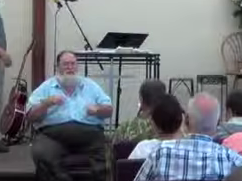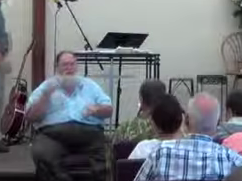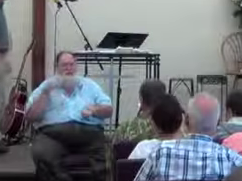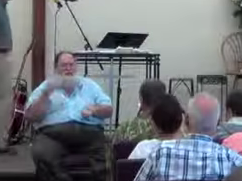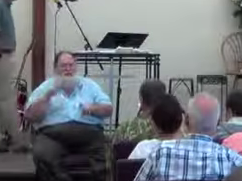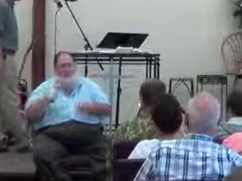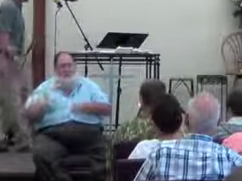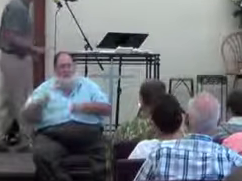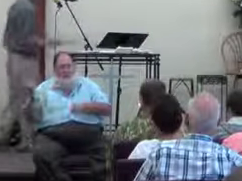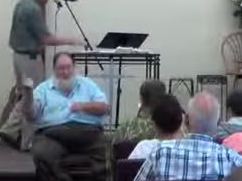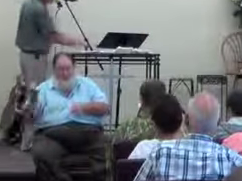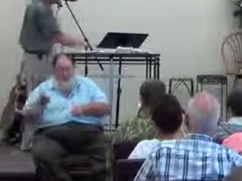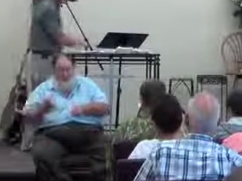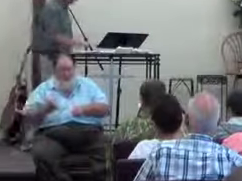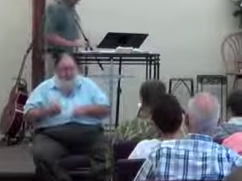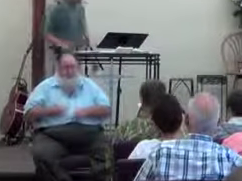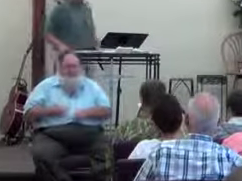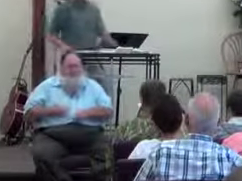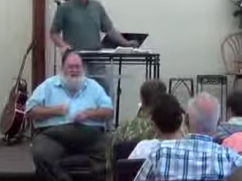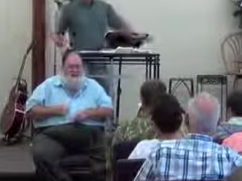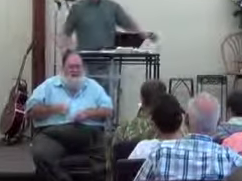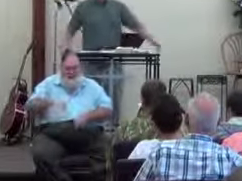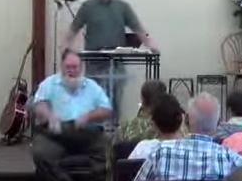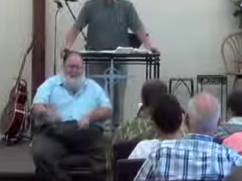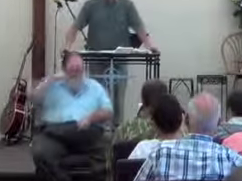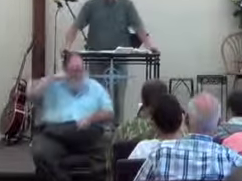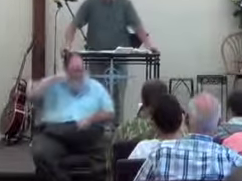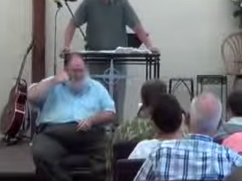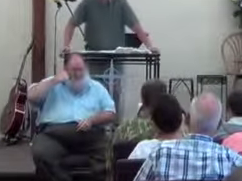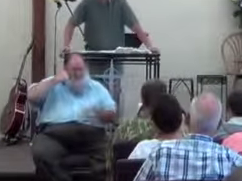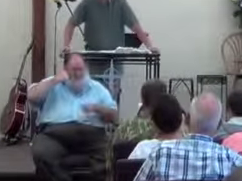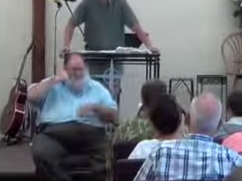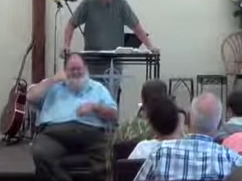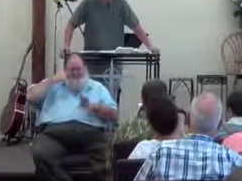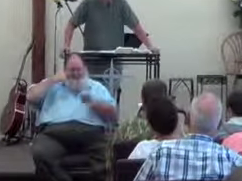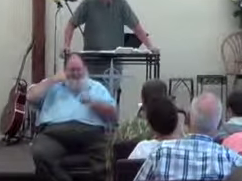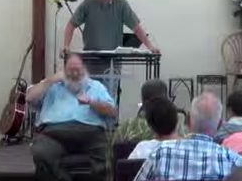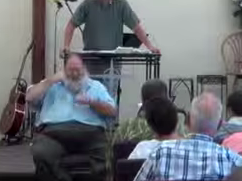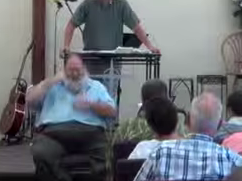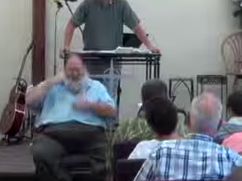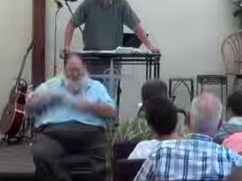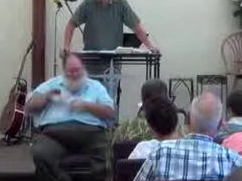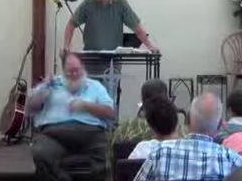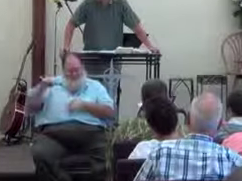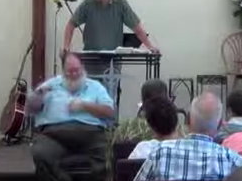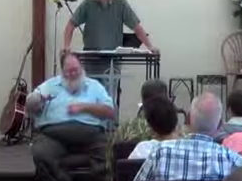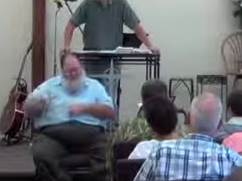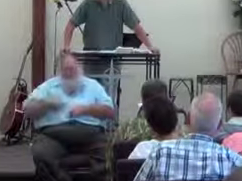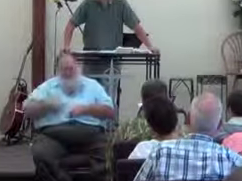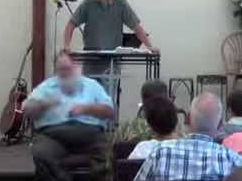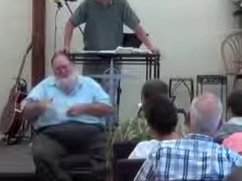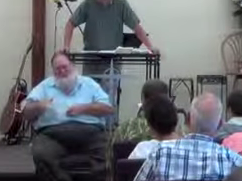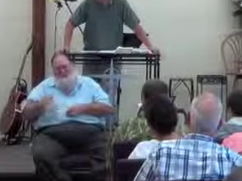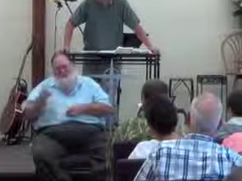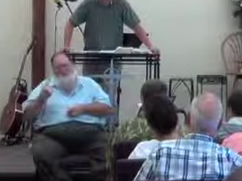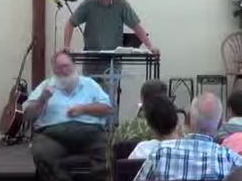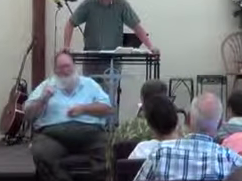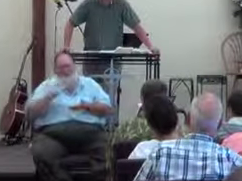act real important. He says, yeah, sure, I can fly down to Florida tonight. He goes, that's going to be about $1 million, but we'll make it